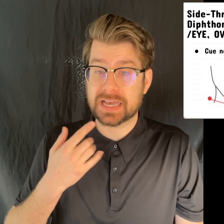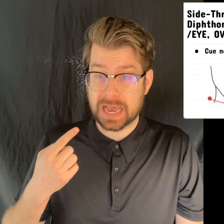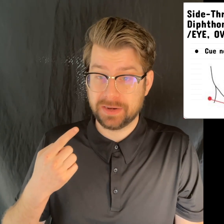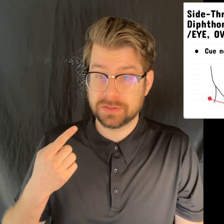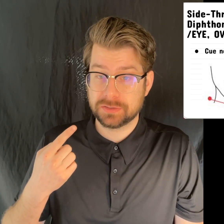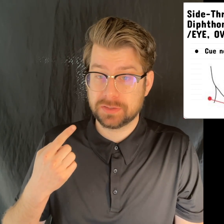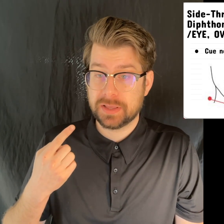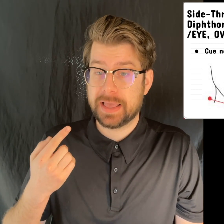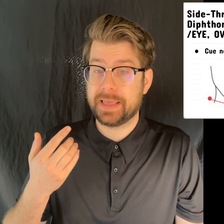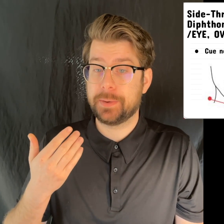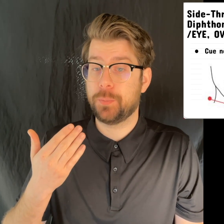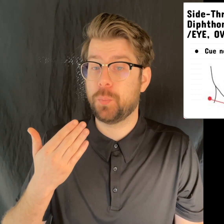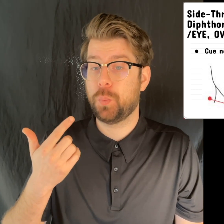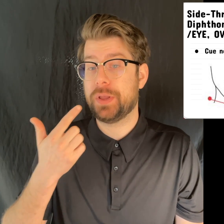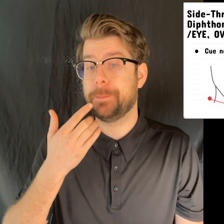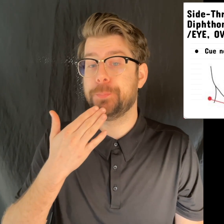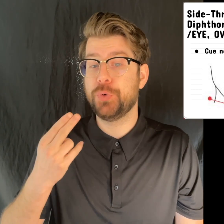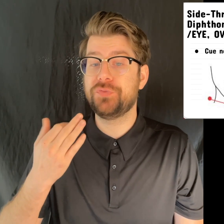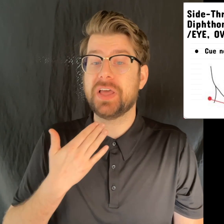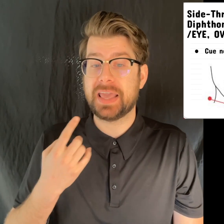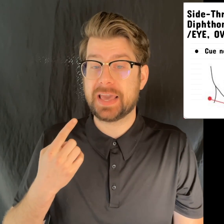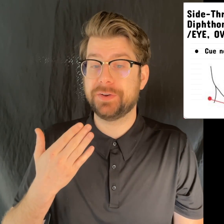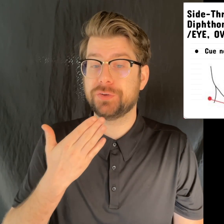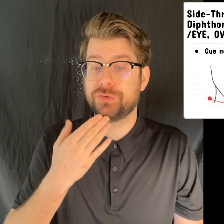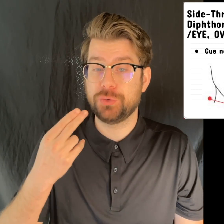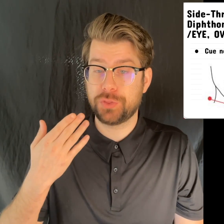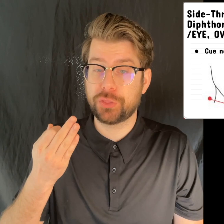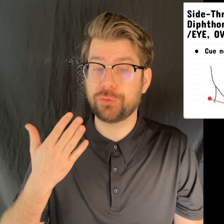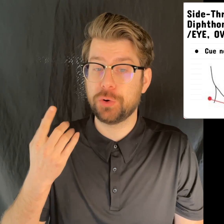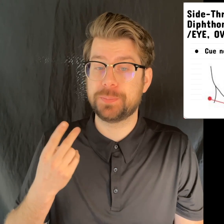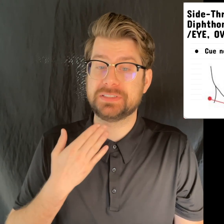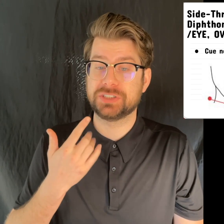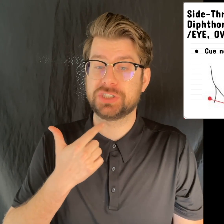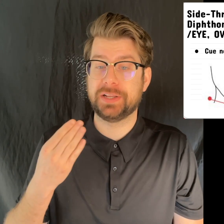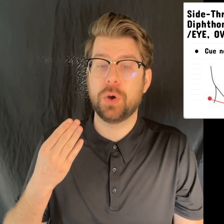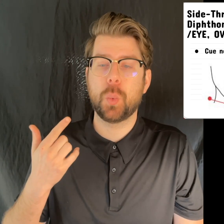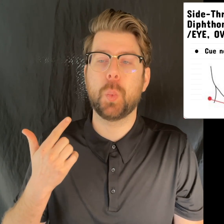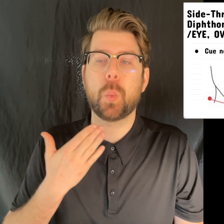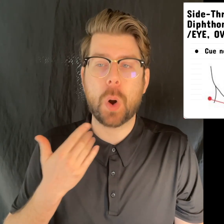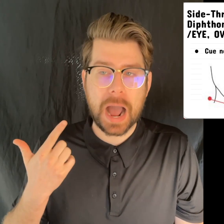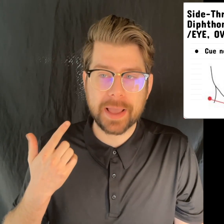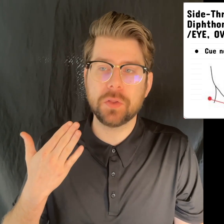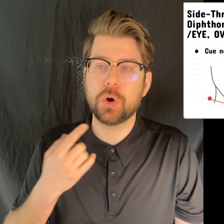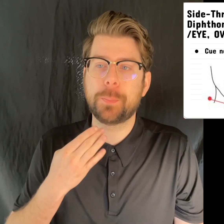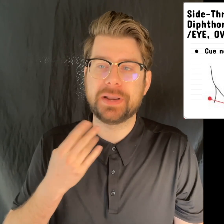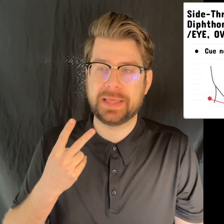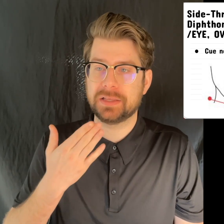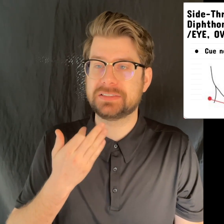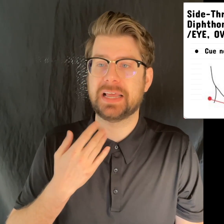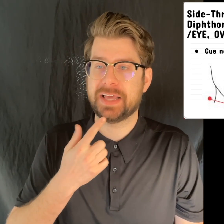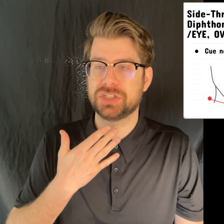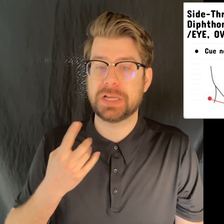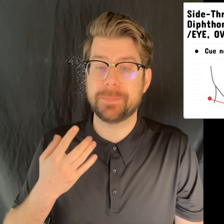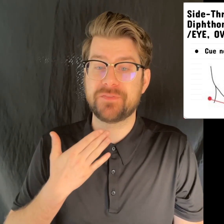side. We move the hand to the throat position while opening to hand shape